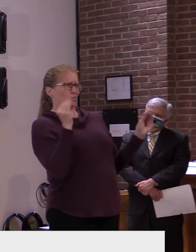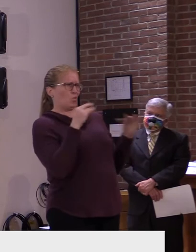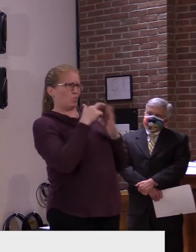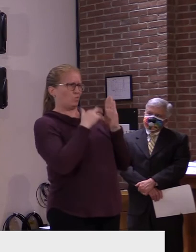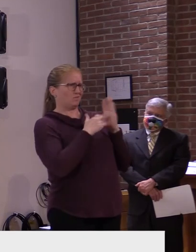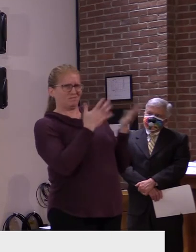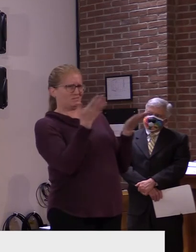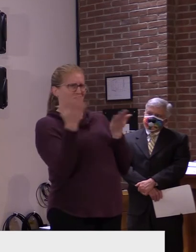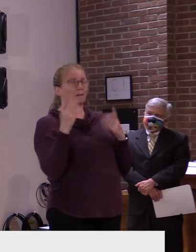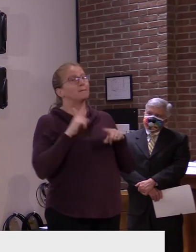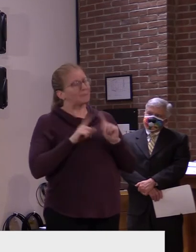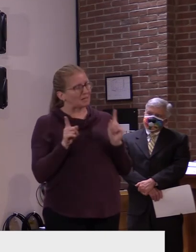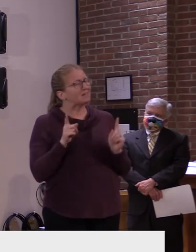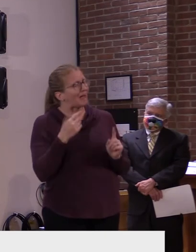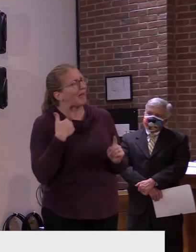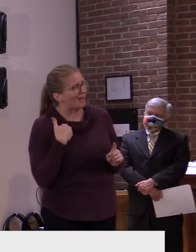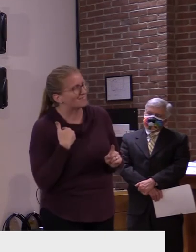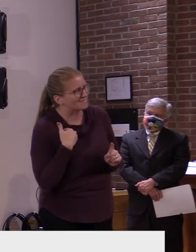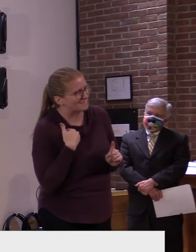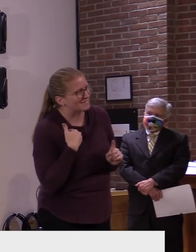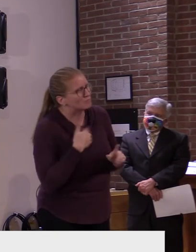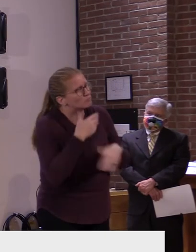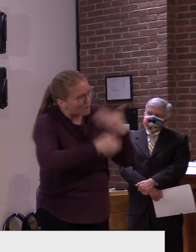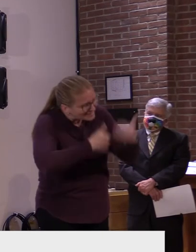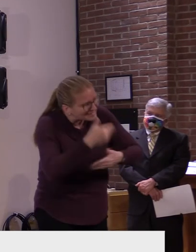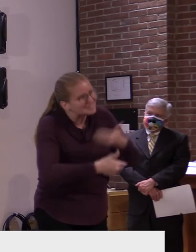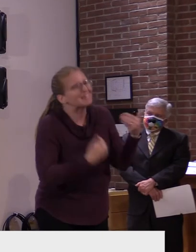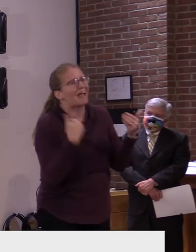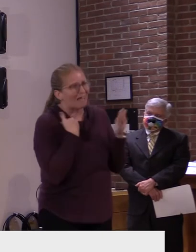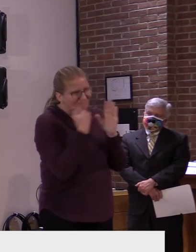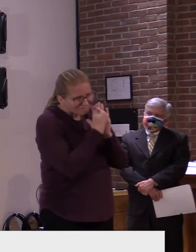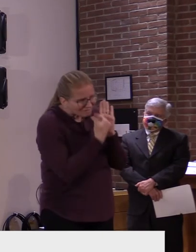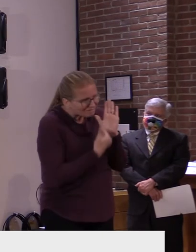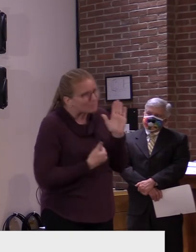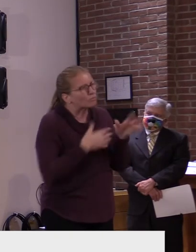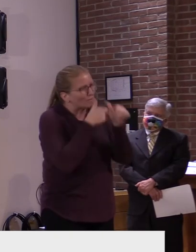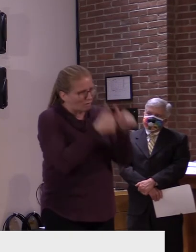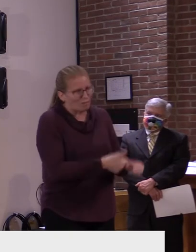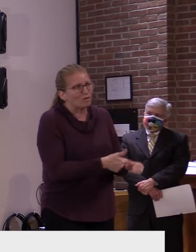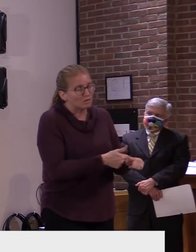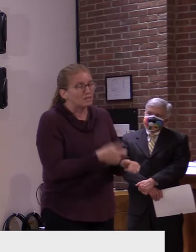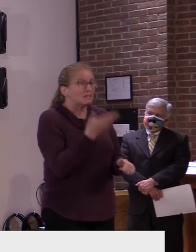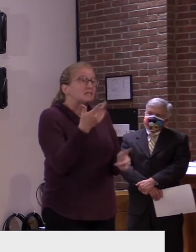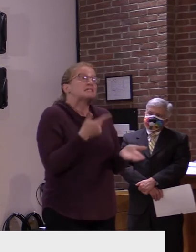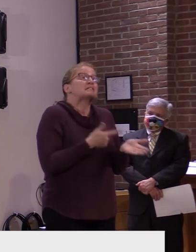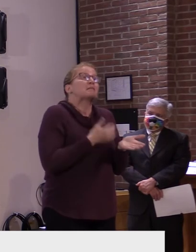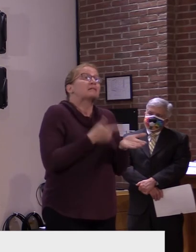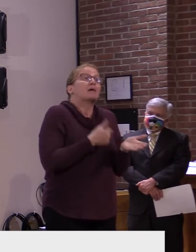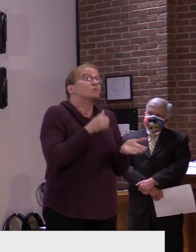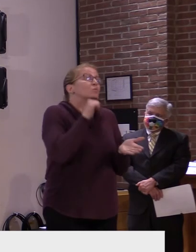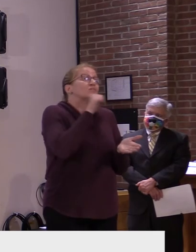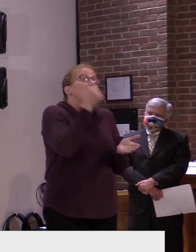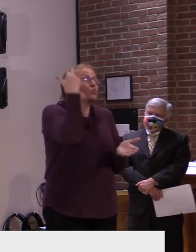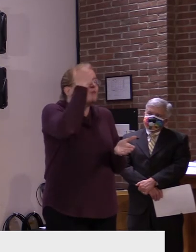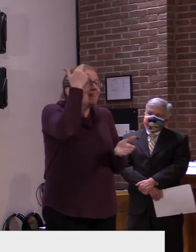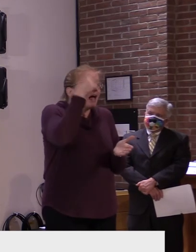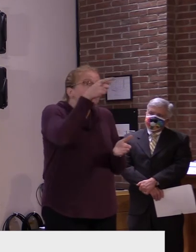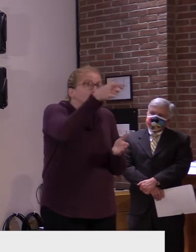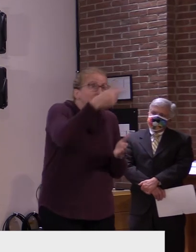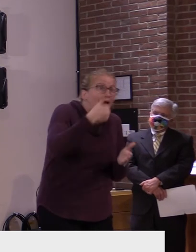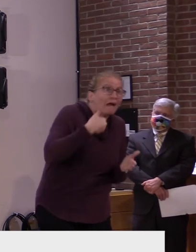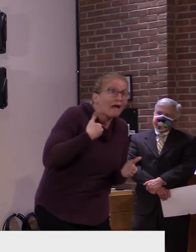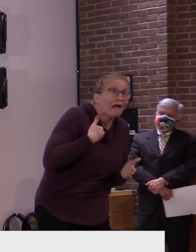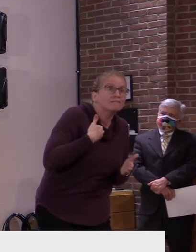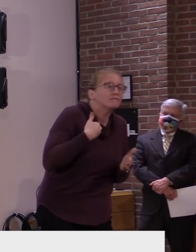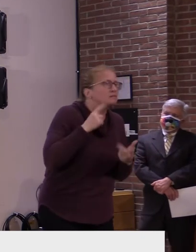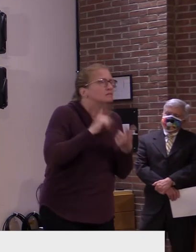times we have actually not been aware of some positive results until later in the process due to the fact that they may have been